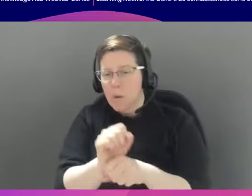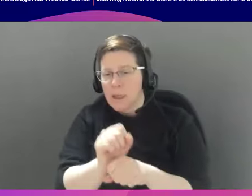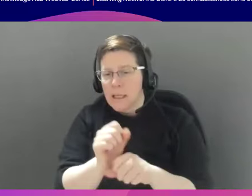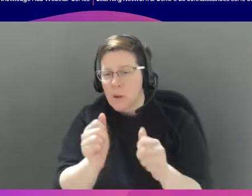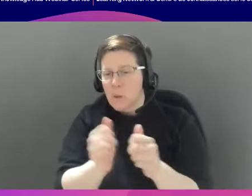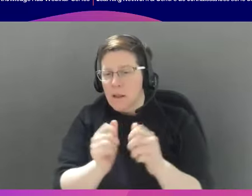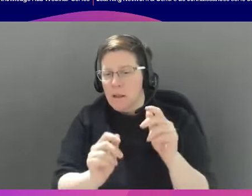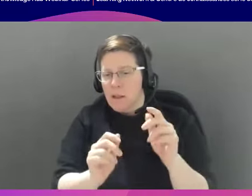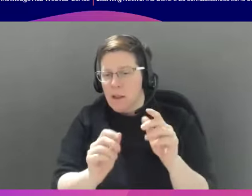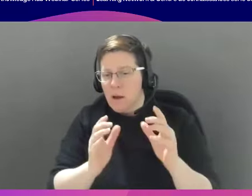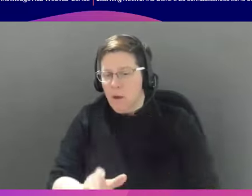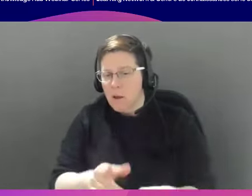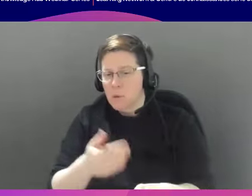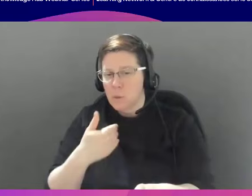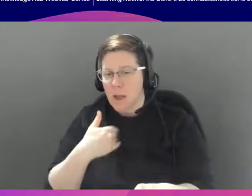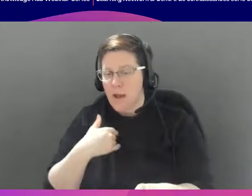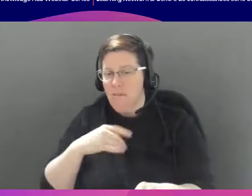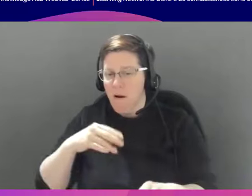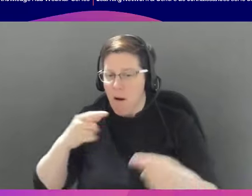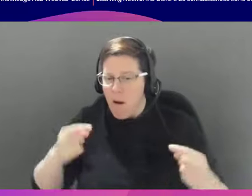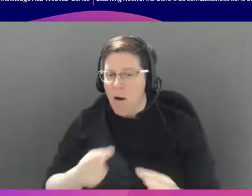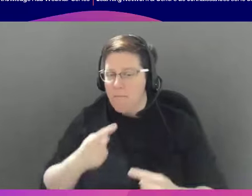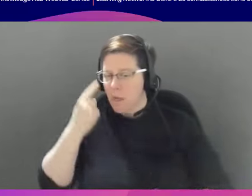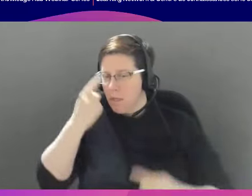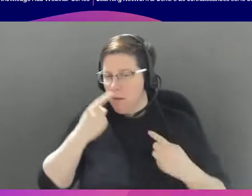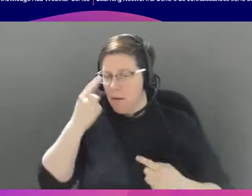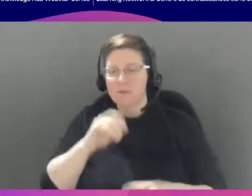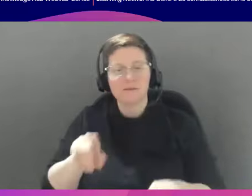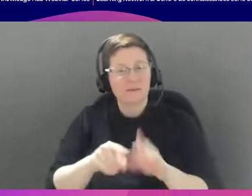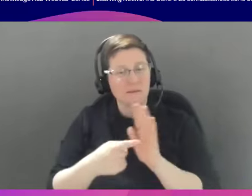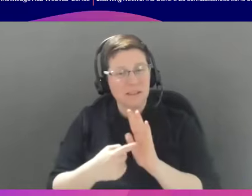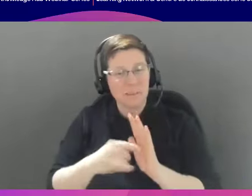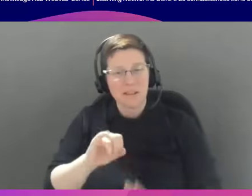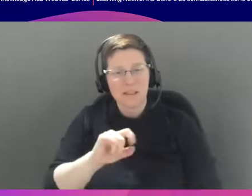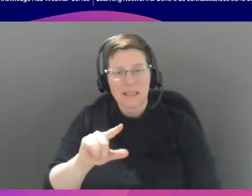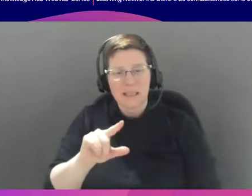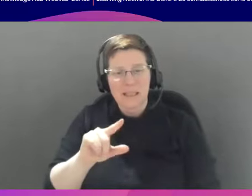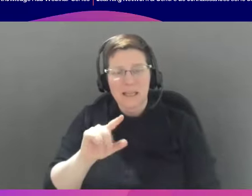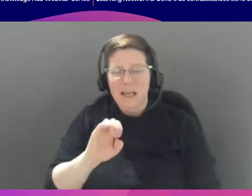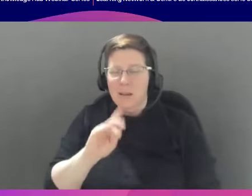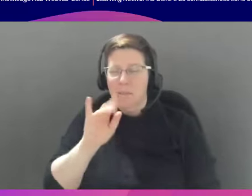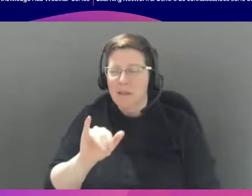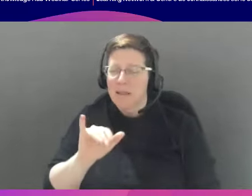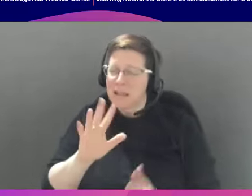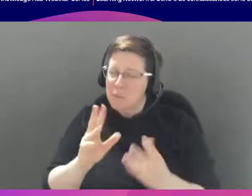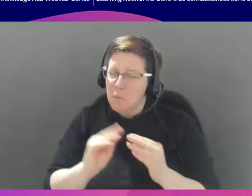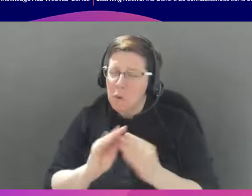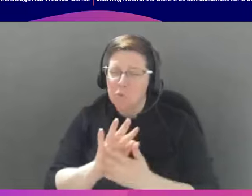hold harmful ideologies, like incels, empathy becomes more of a murky concept.